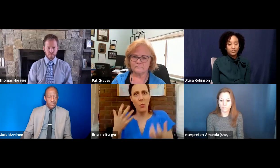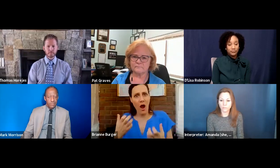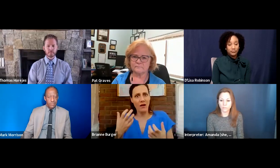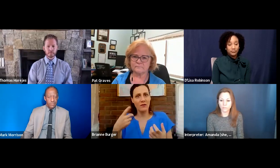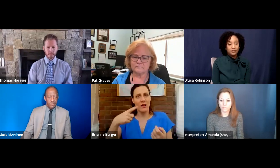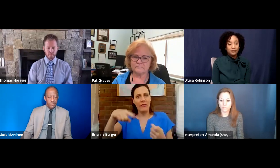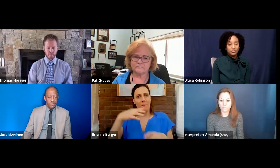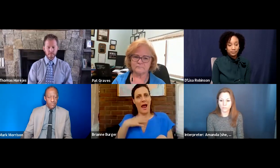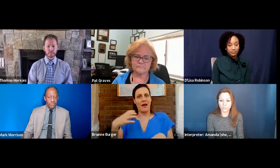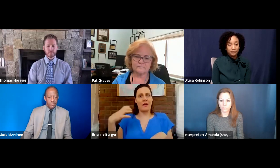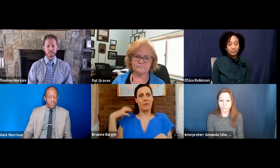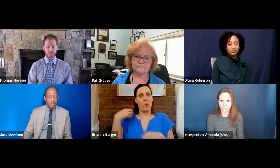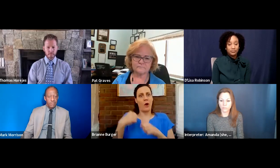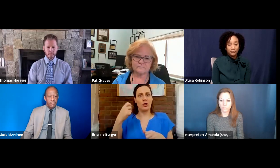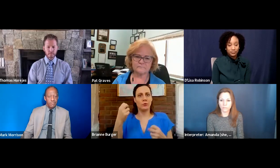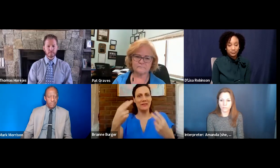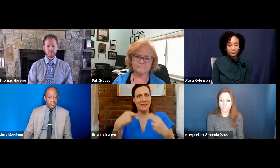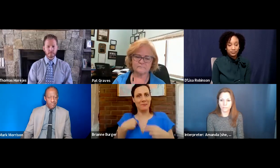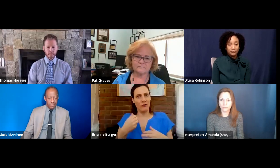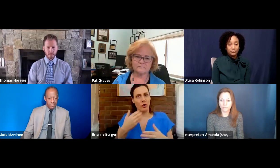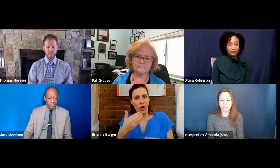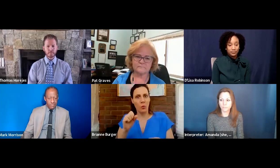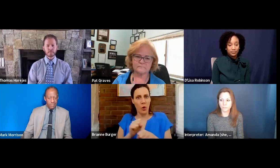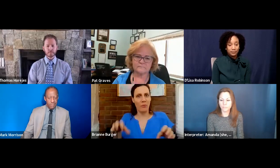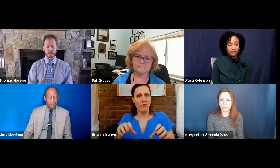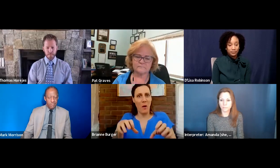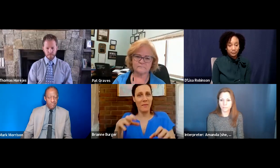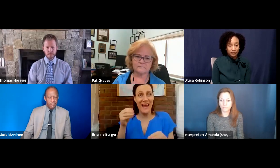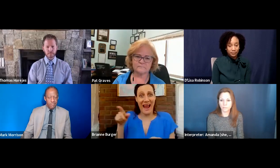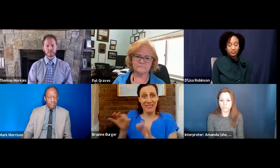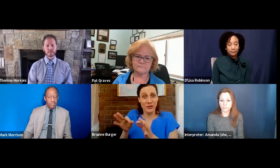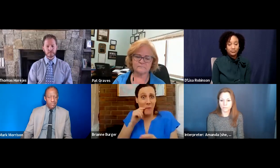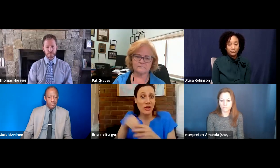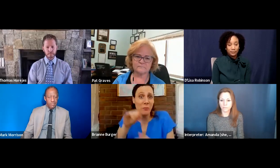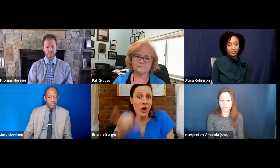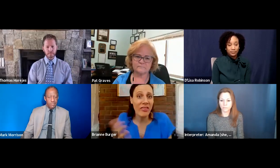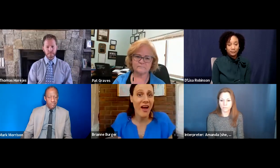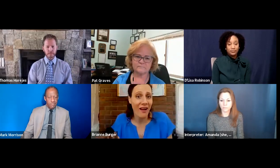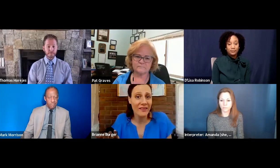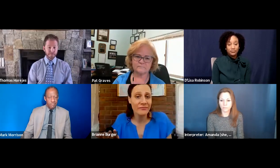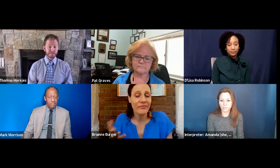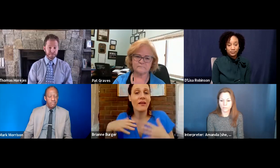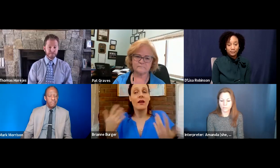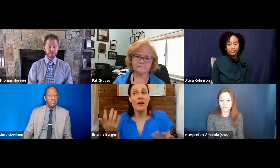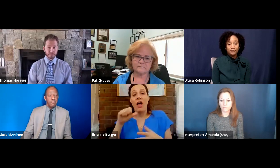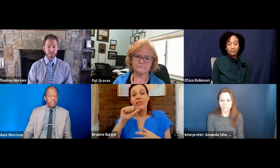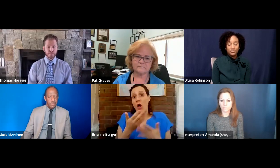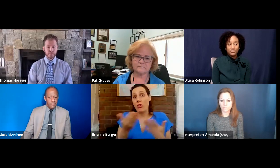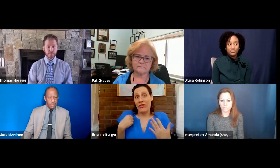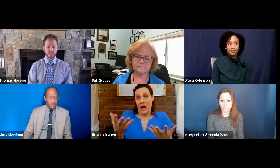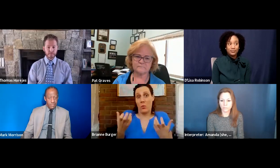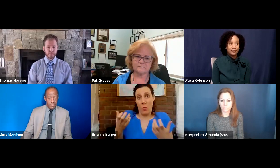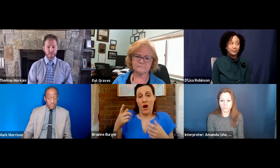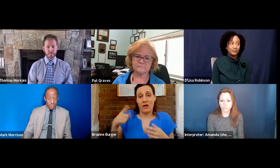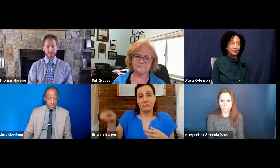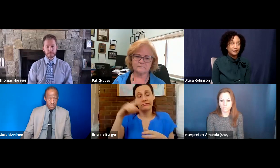be representing me, and I want it to be a true reflection to my employer so that my employer can see my work performance, and the interpreter